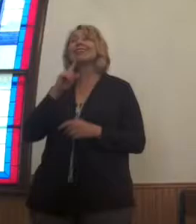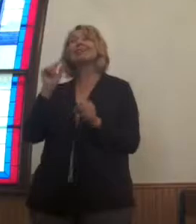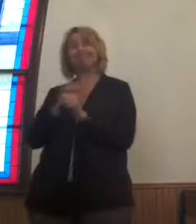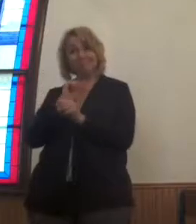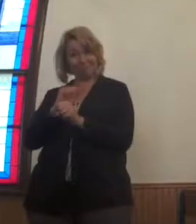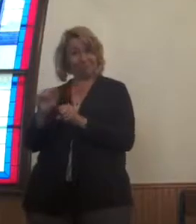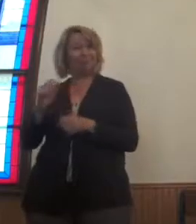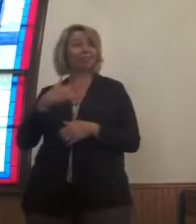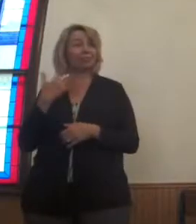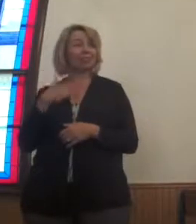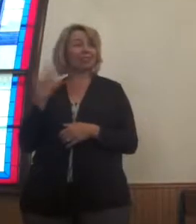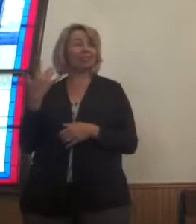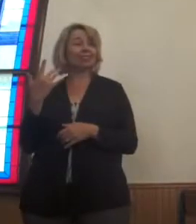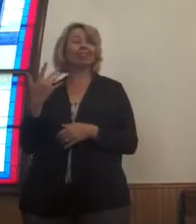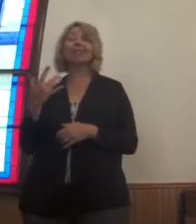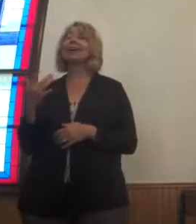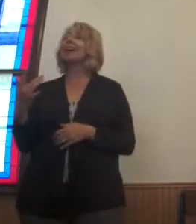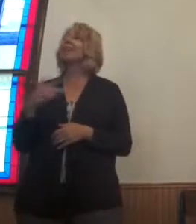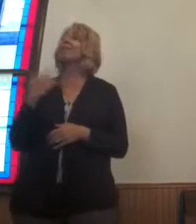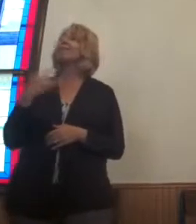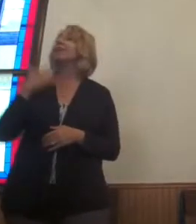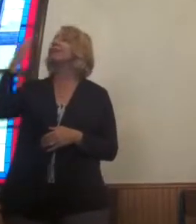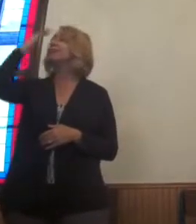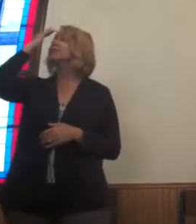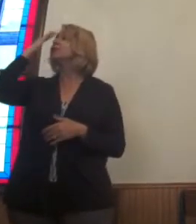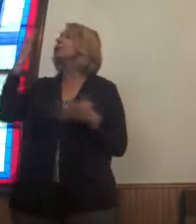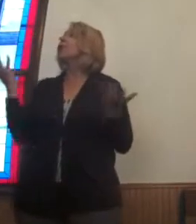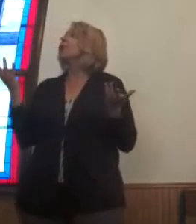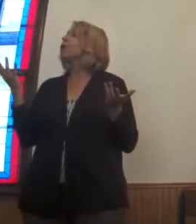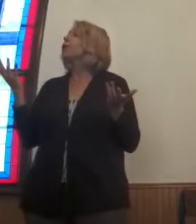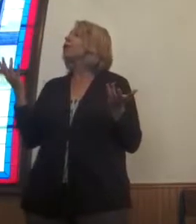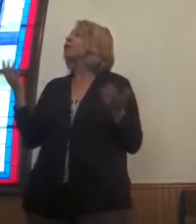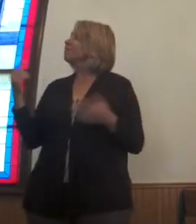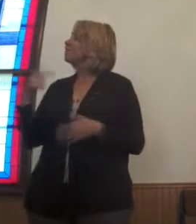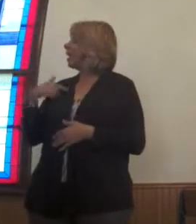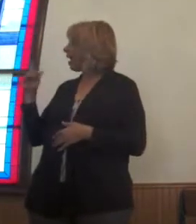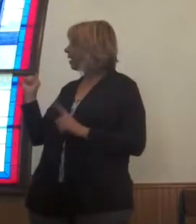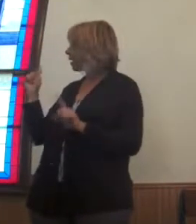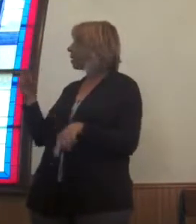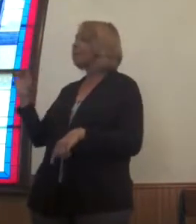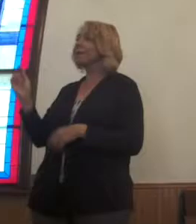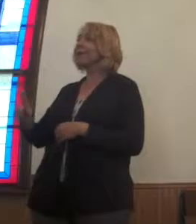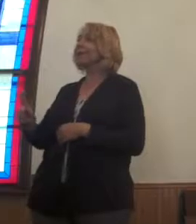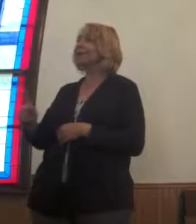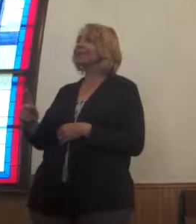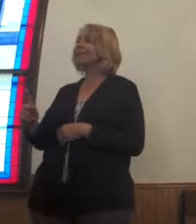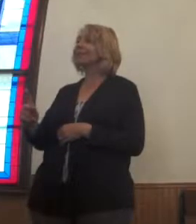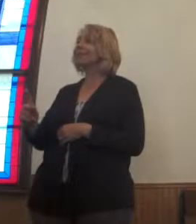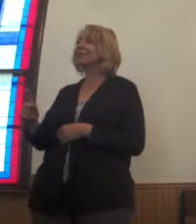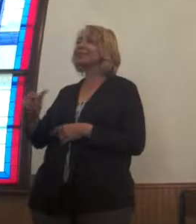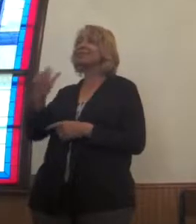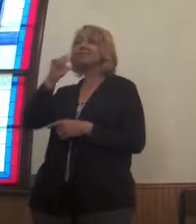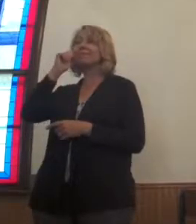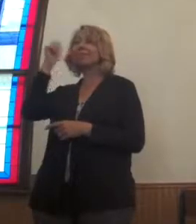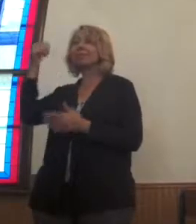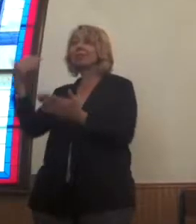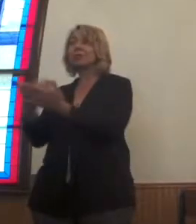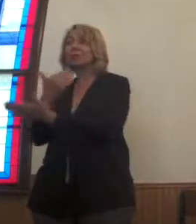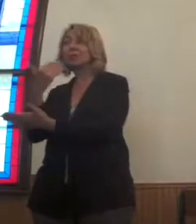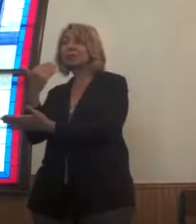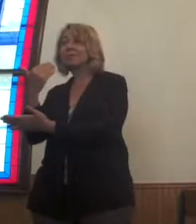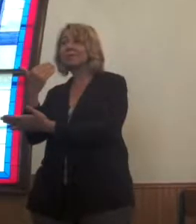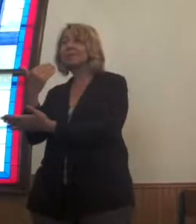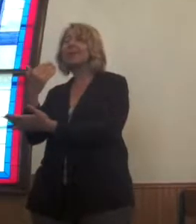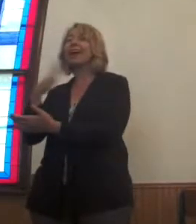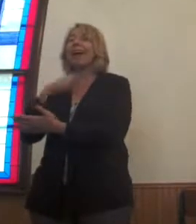feeling, a very good feeling, the feeling you know that I'll be back when the day is